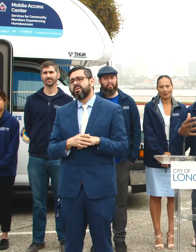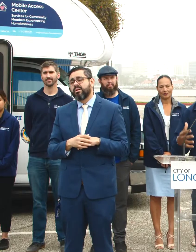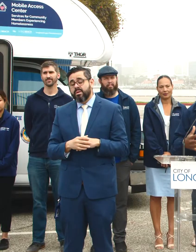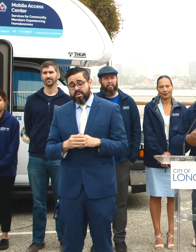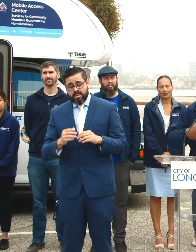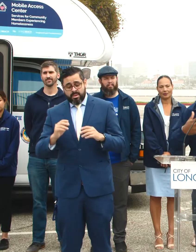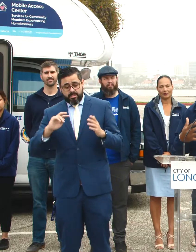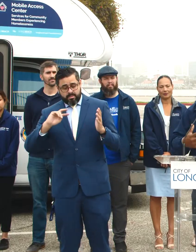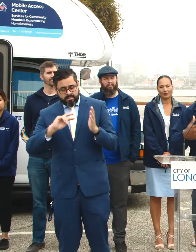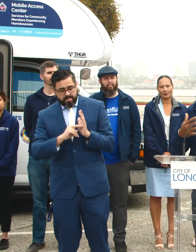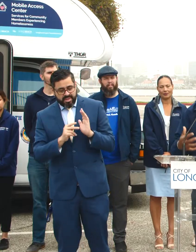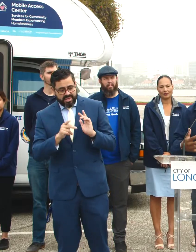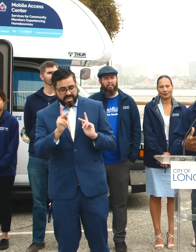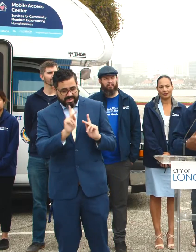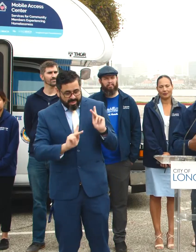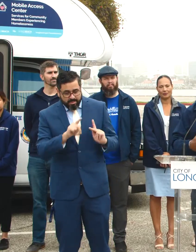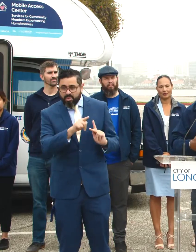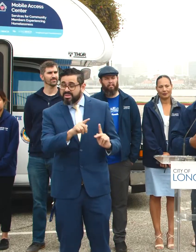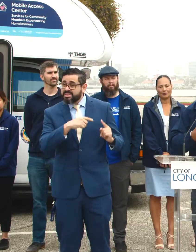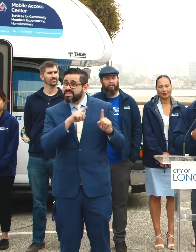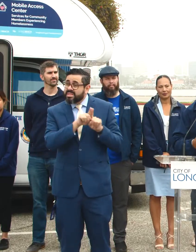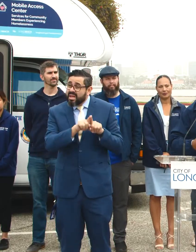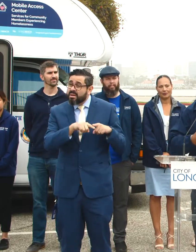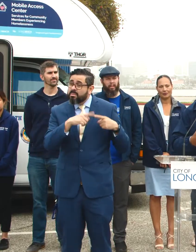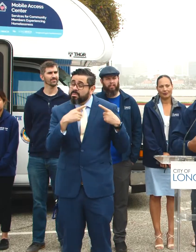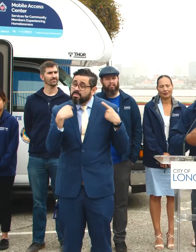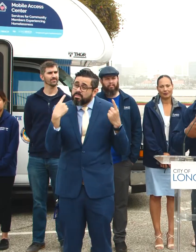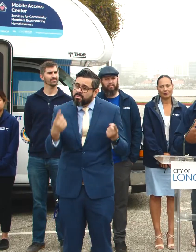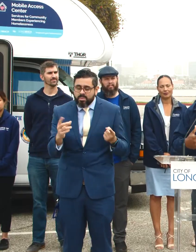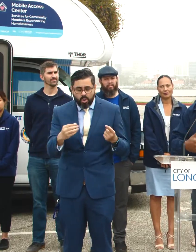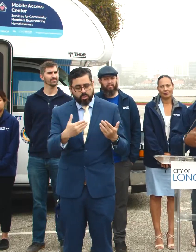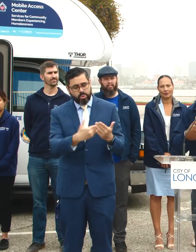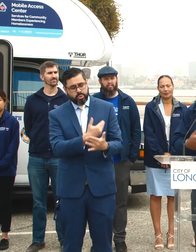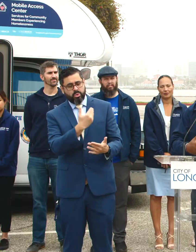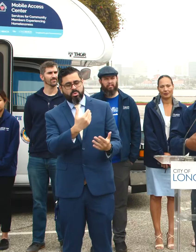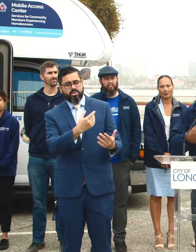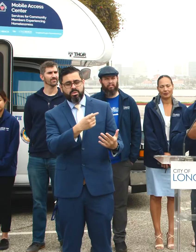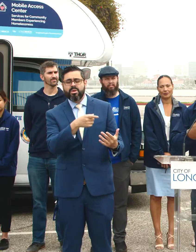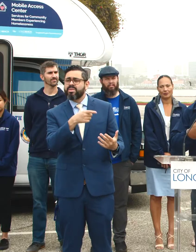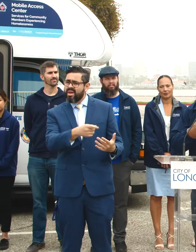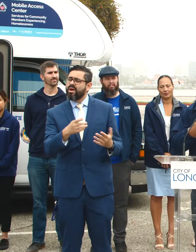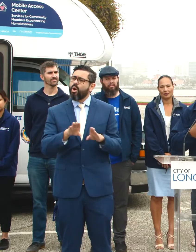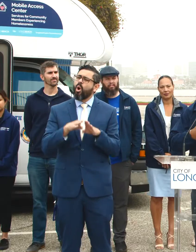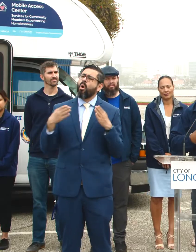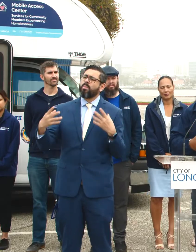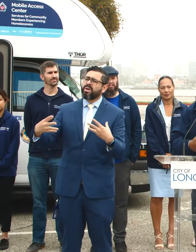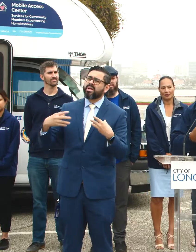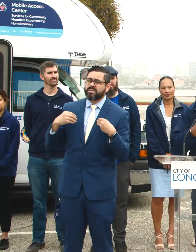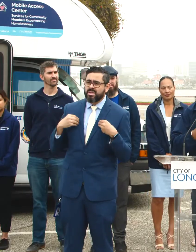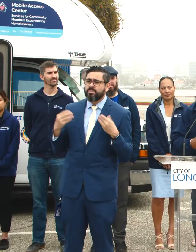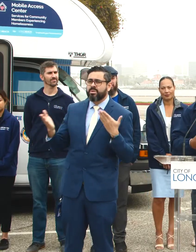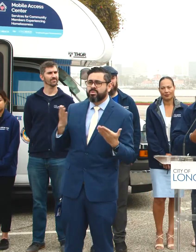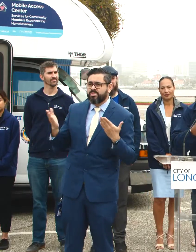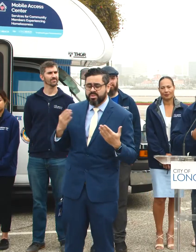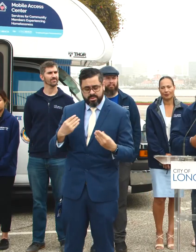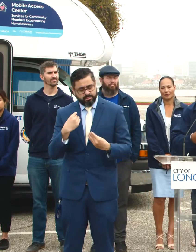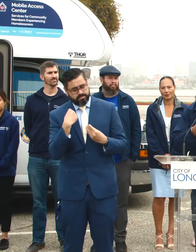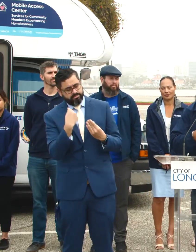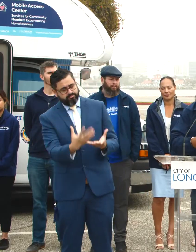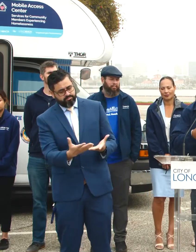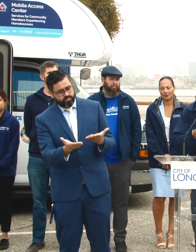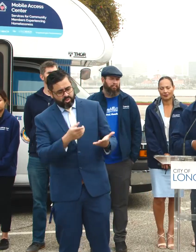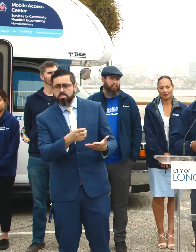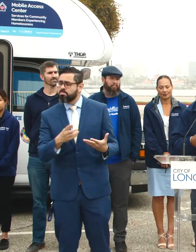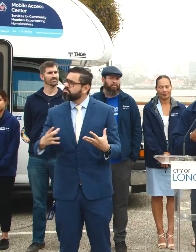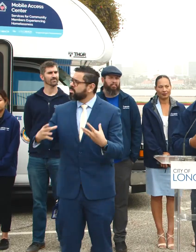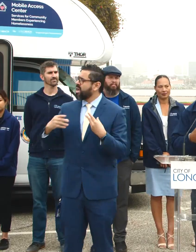of folks experiencing homelessness are open to accepting services. When services are provided, they do